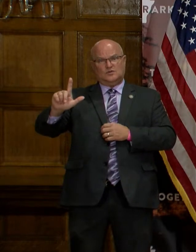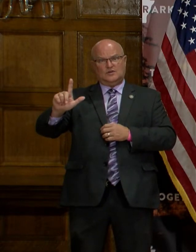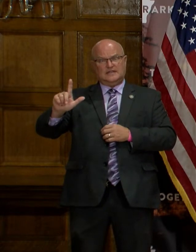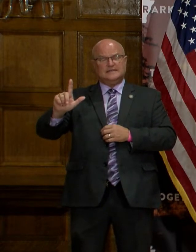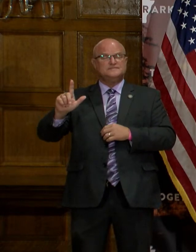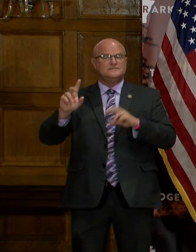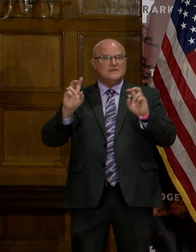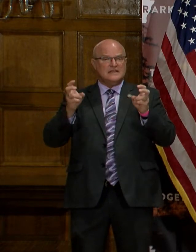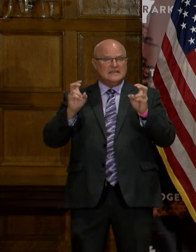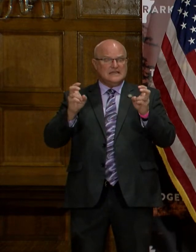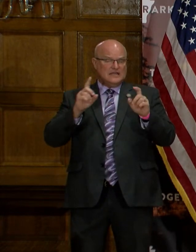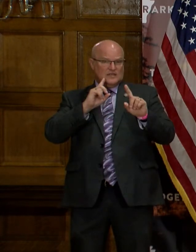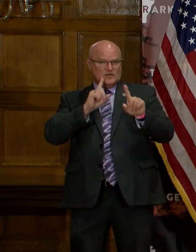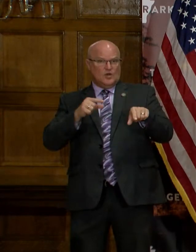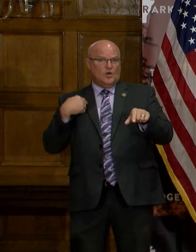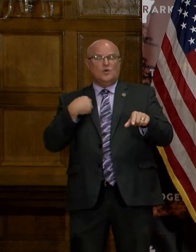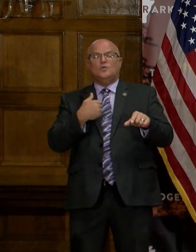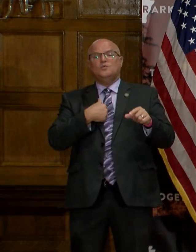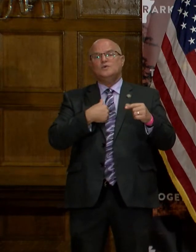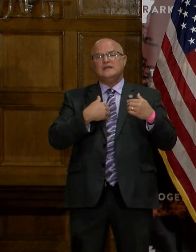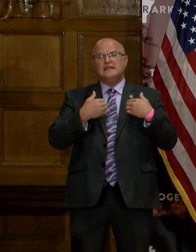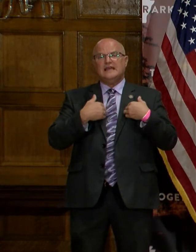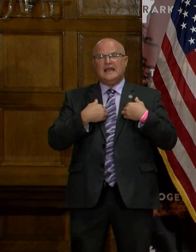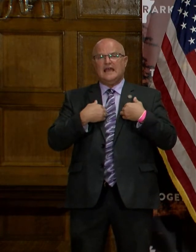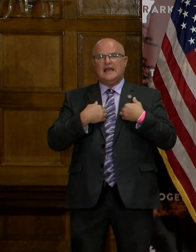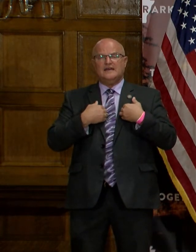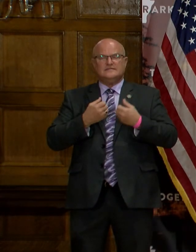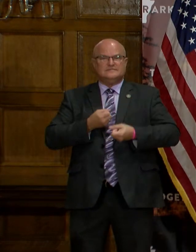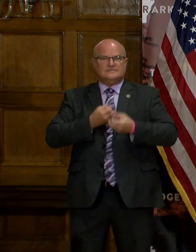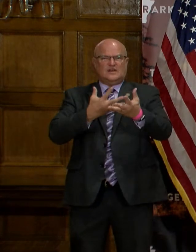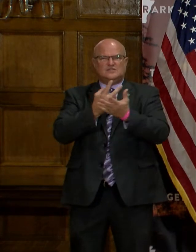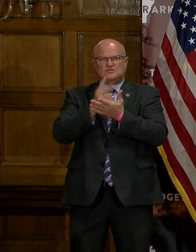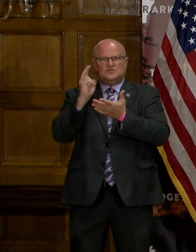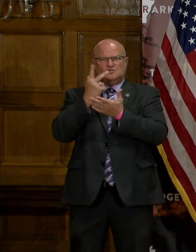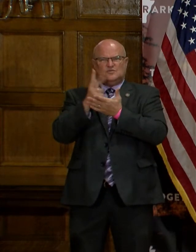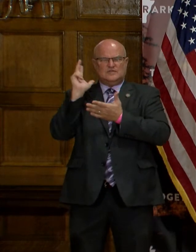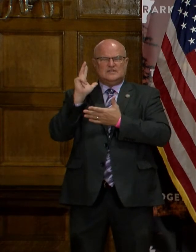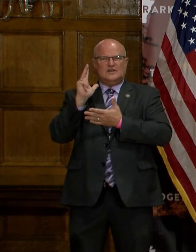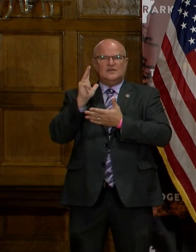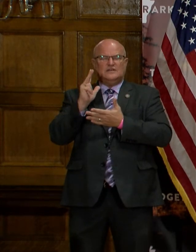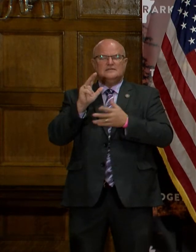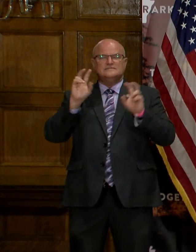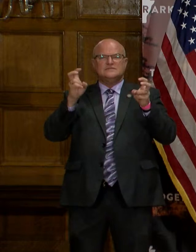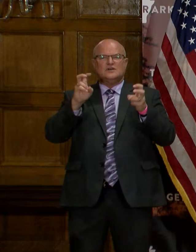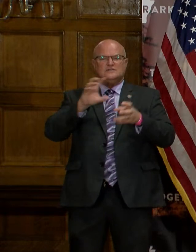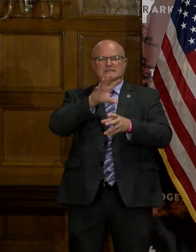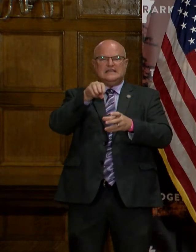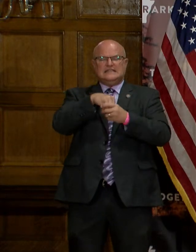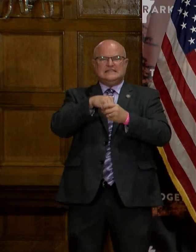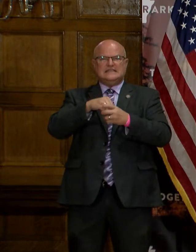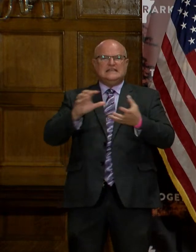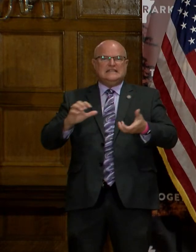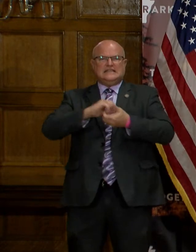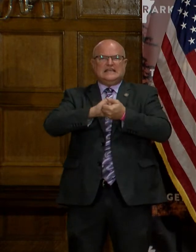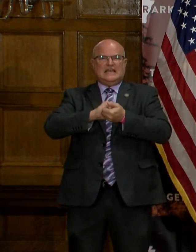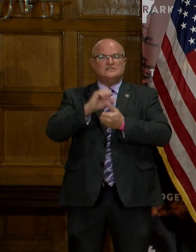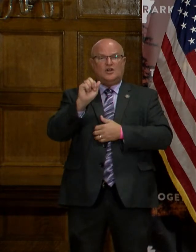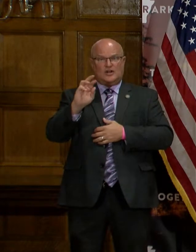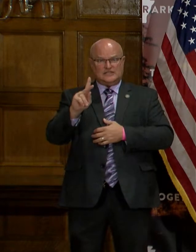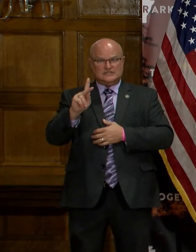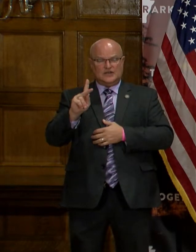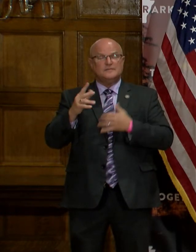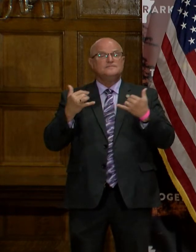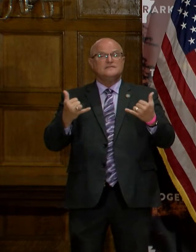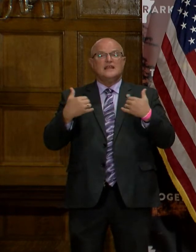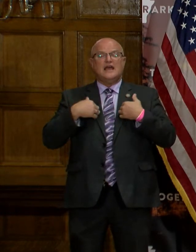In response to that, we have launched just a couple of weeks ago Engage Arkansas, and as an update,